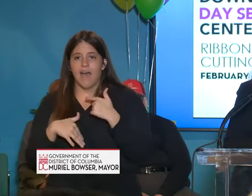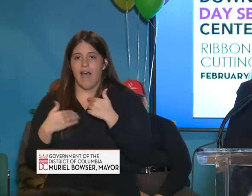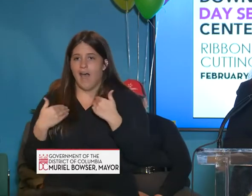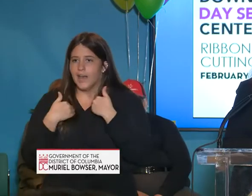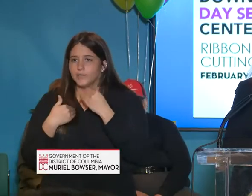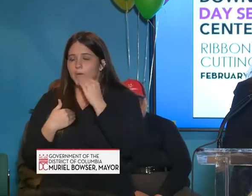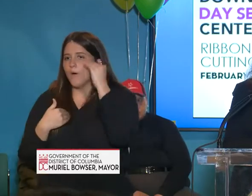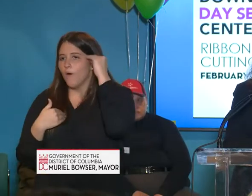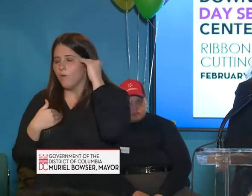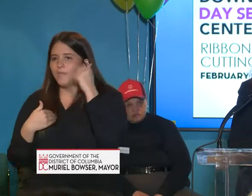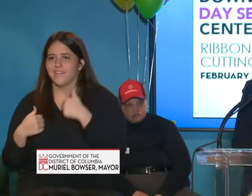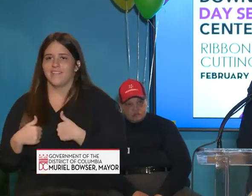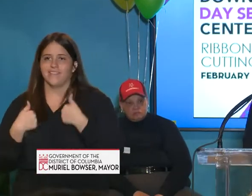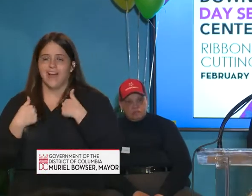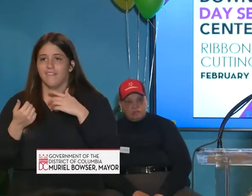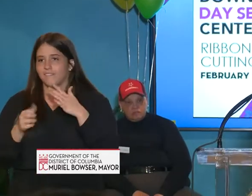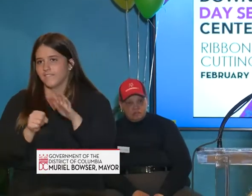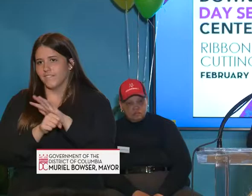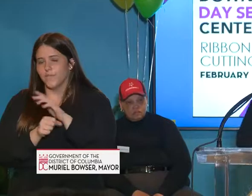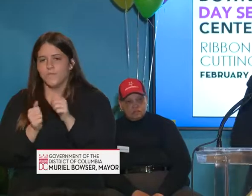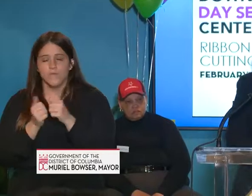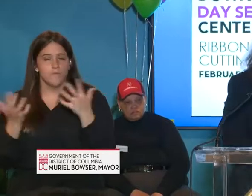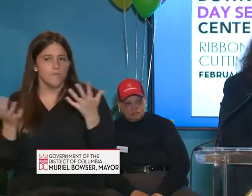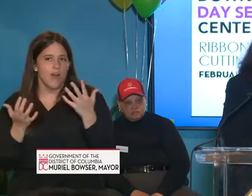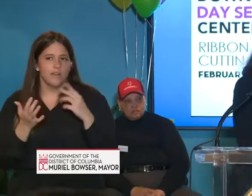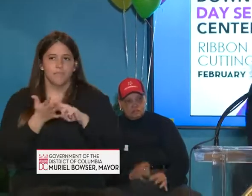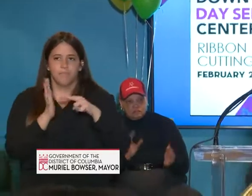meaning and hope. So thank you very much.